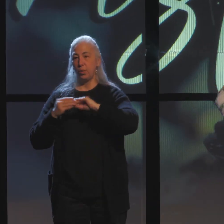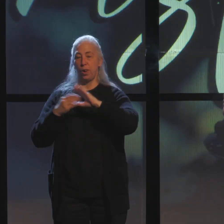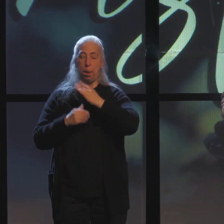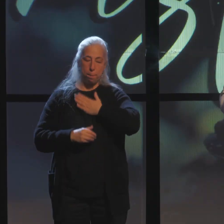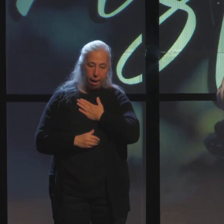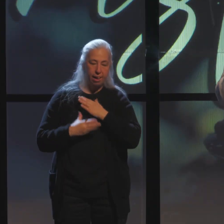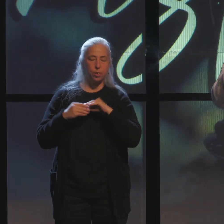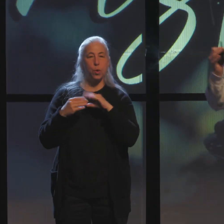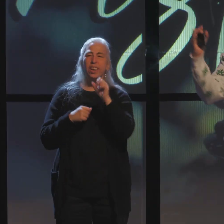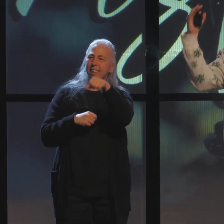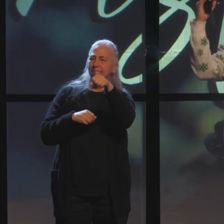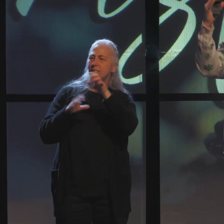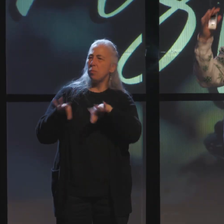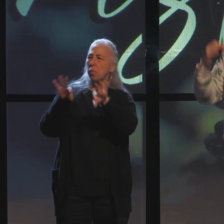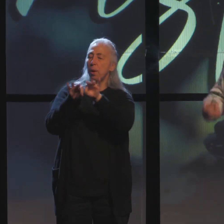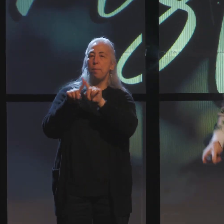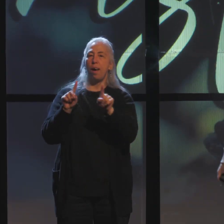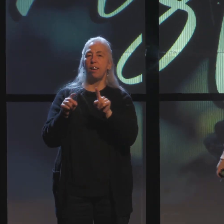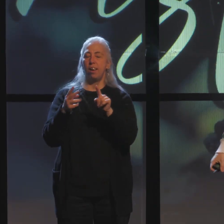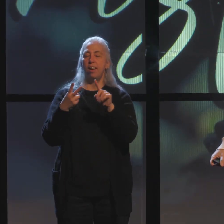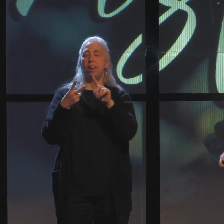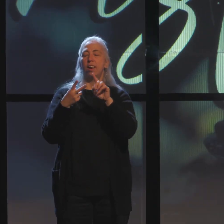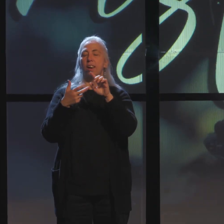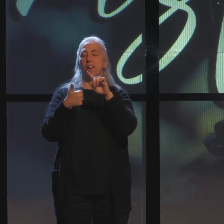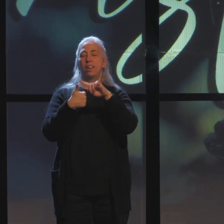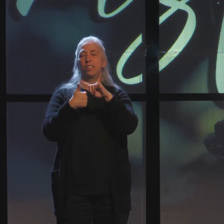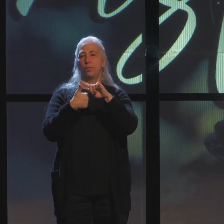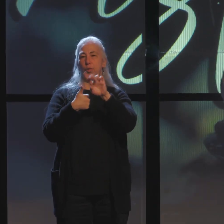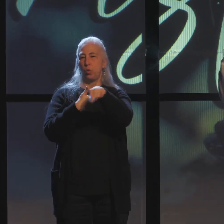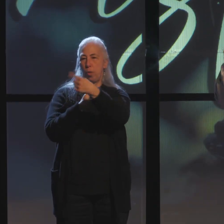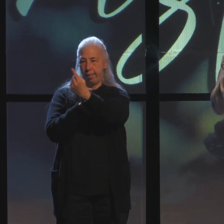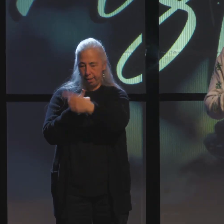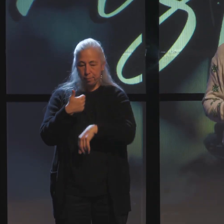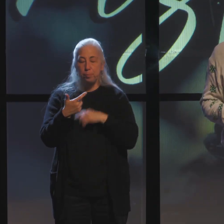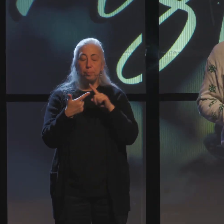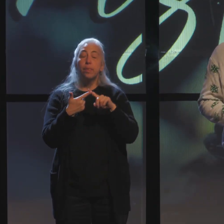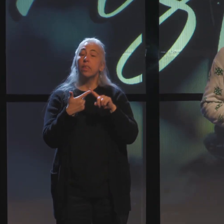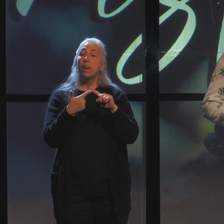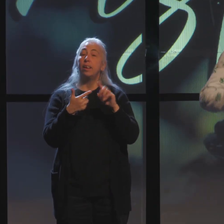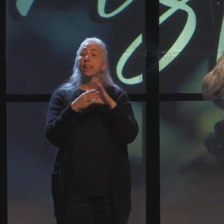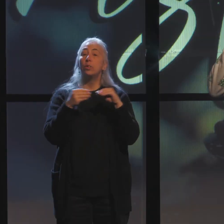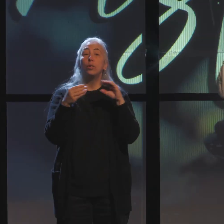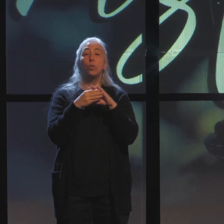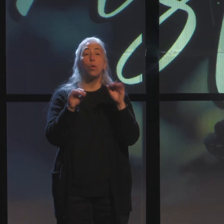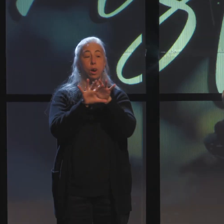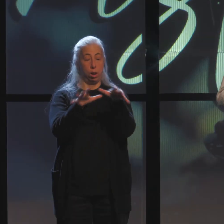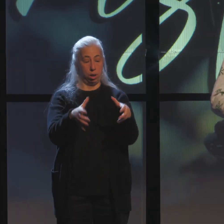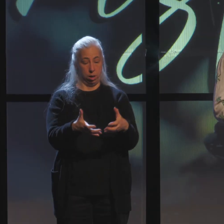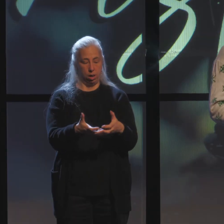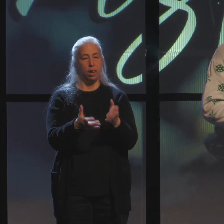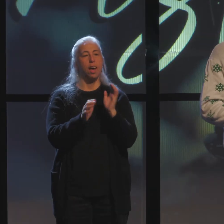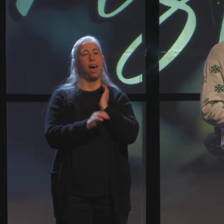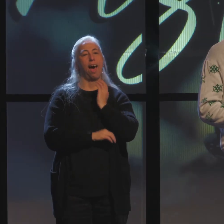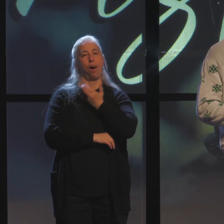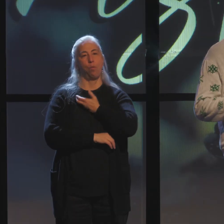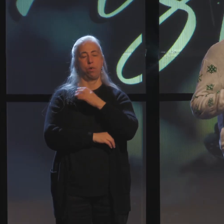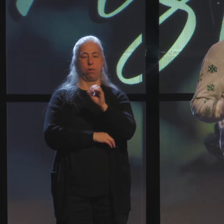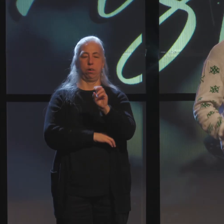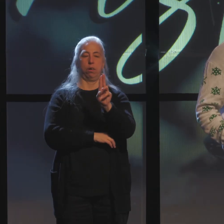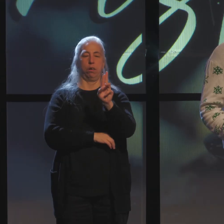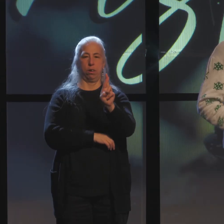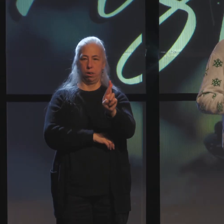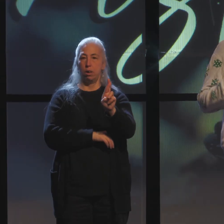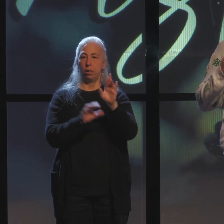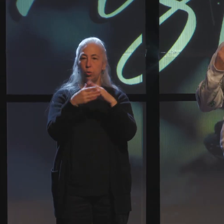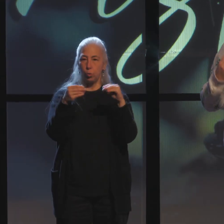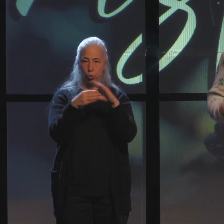the only story. And so we come into our second dome of meaning in this life, a second story, and that's our story. Our